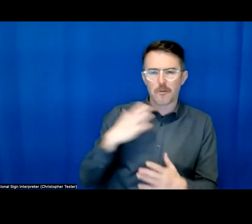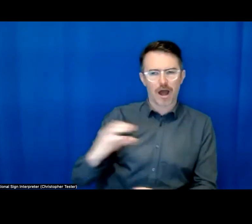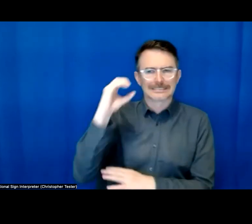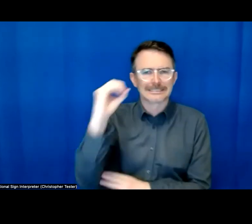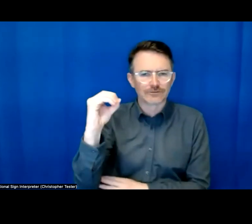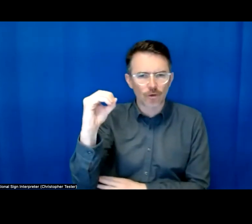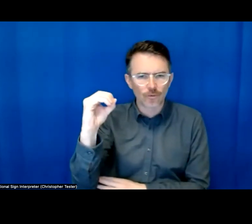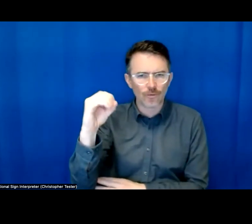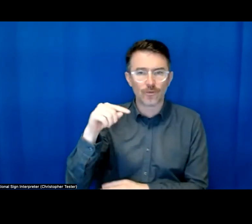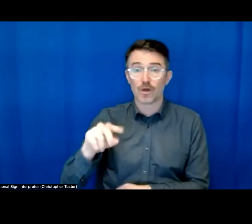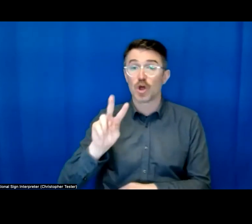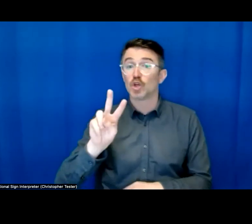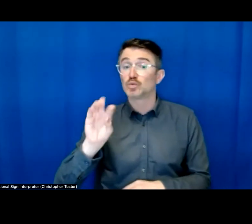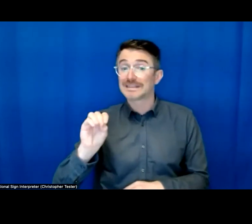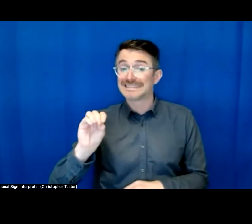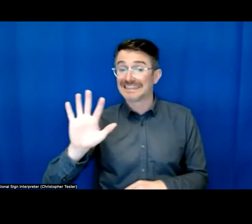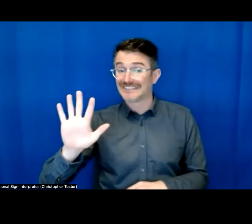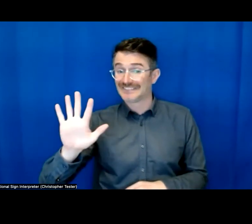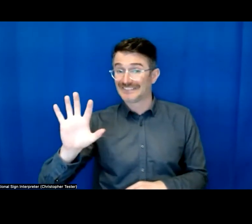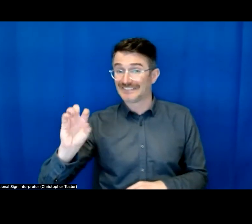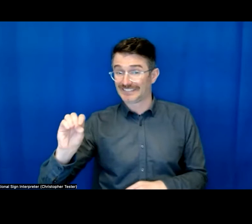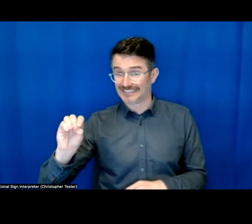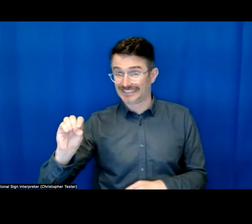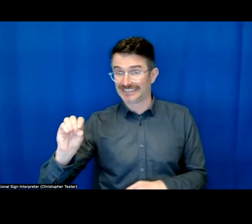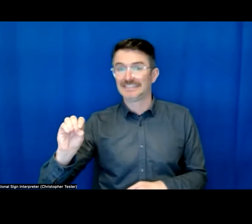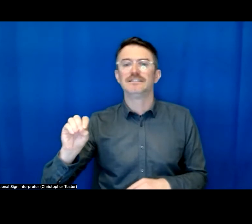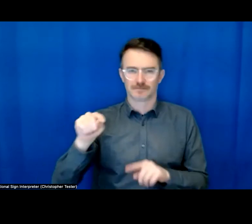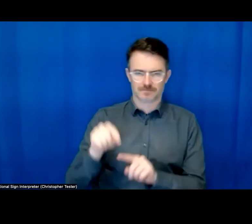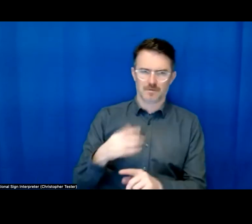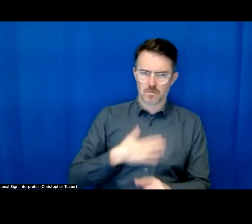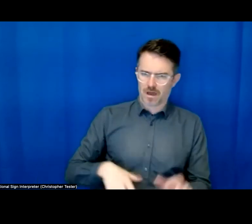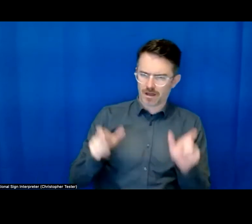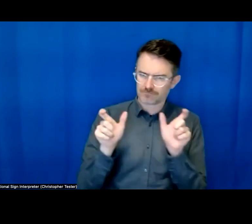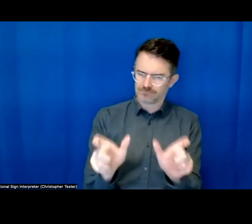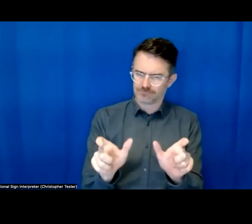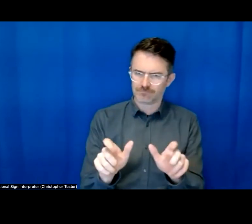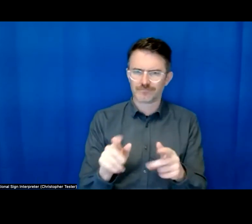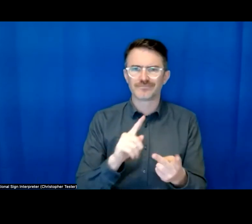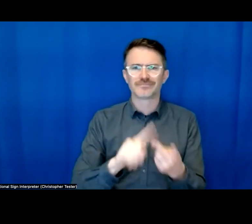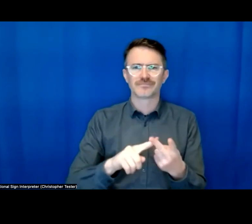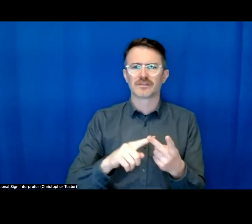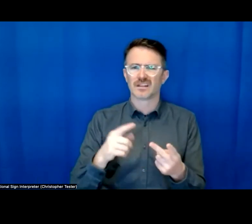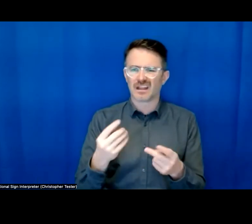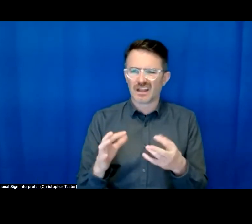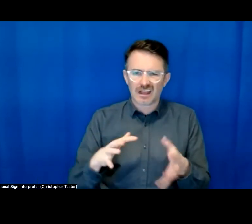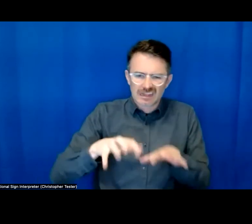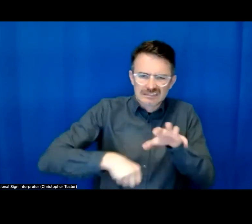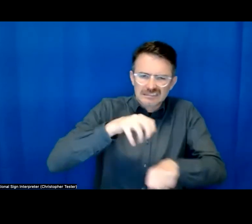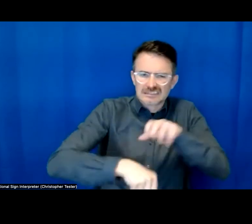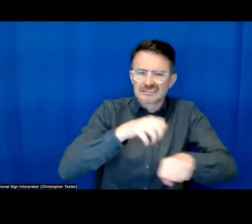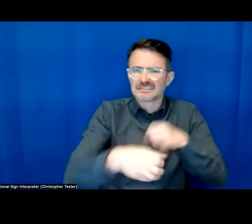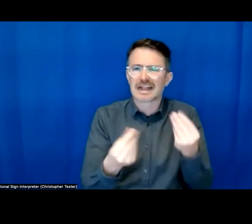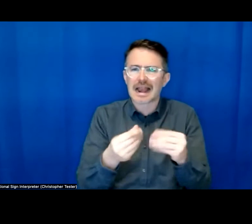action is at the center of this work, reflected in Canada's feminist foreign policy and our feminist international